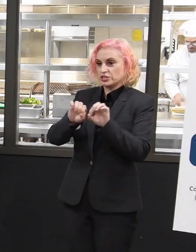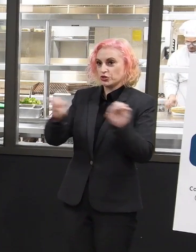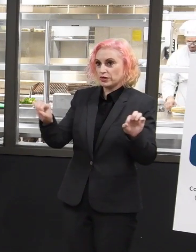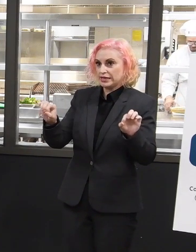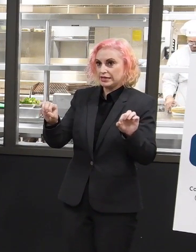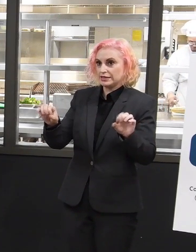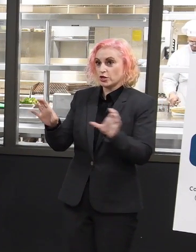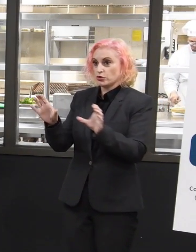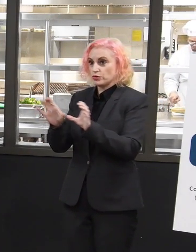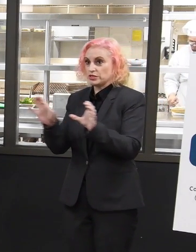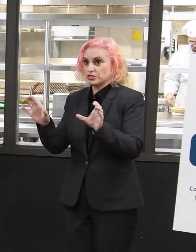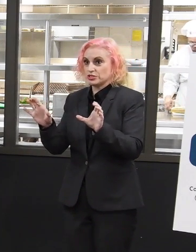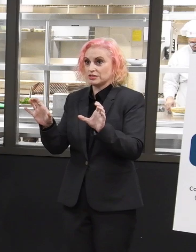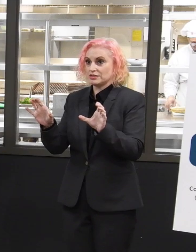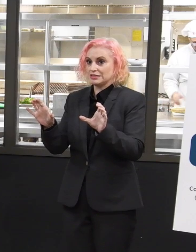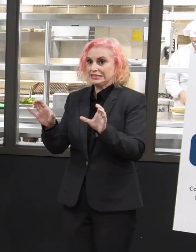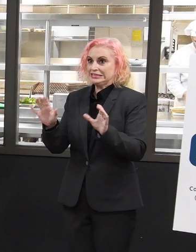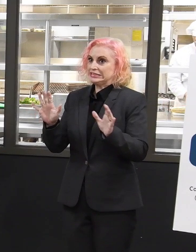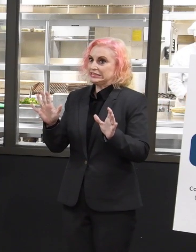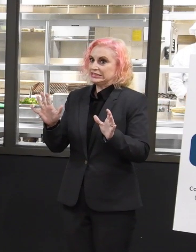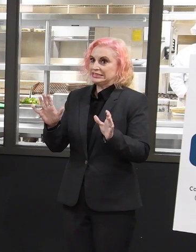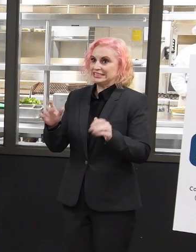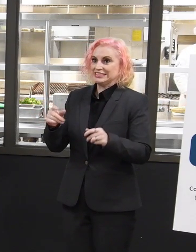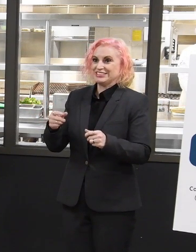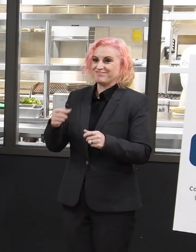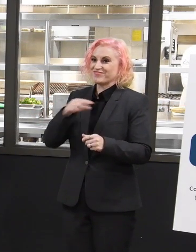or their credential was on the line.